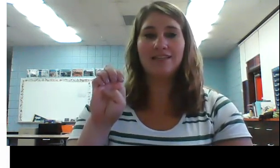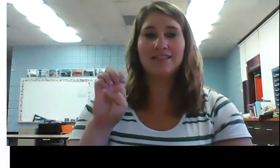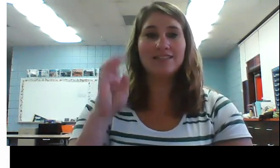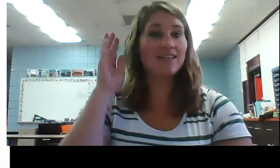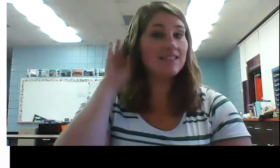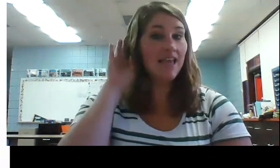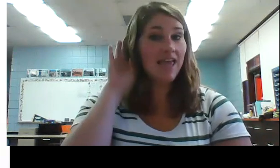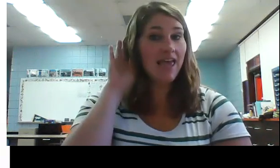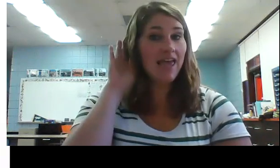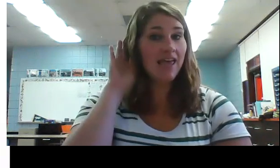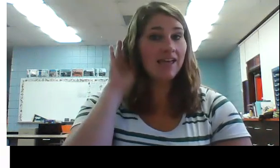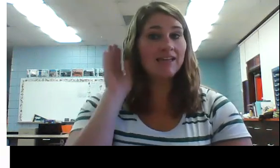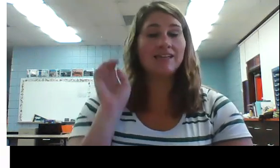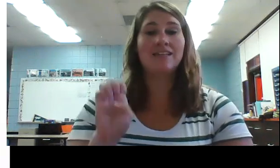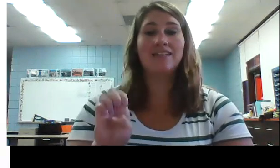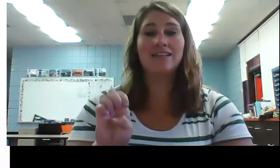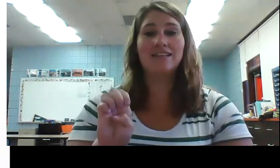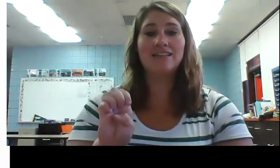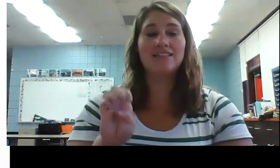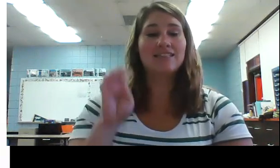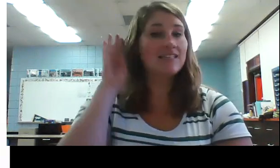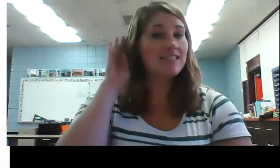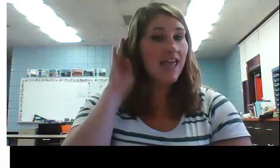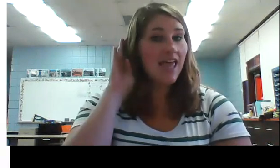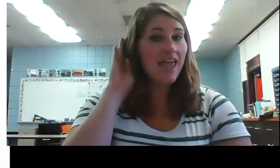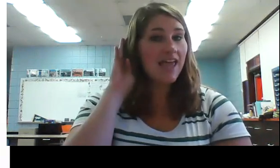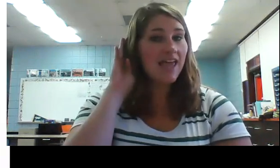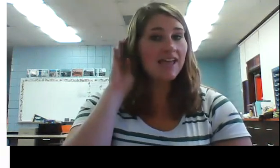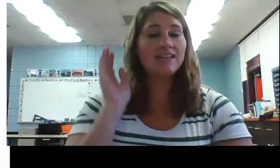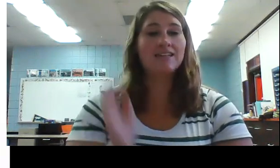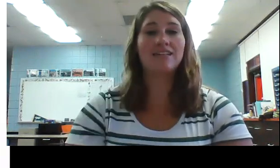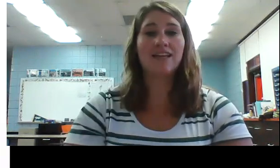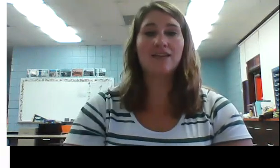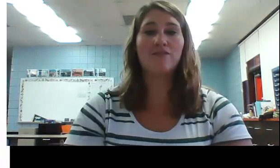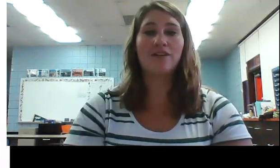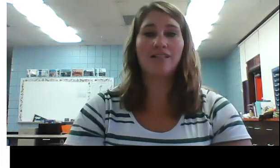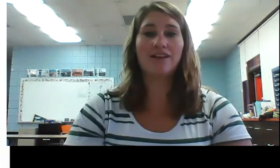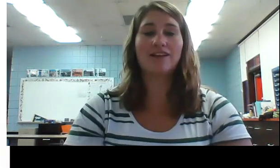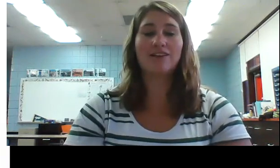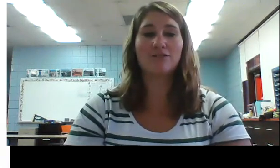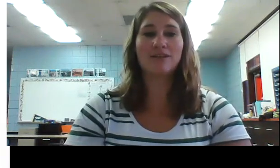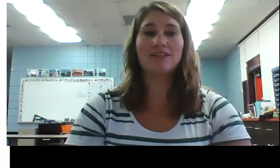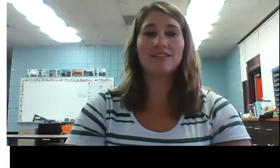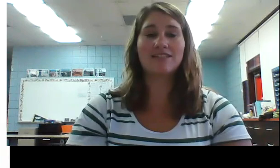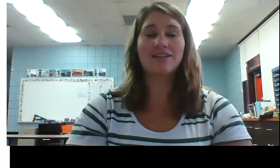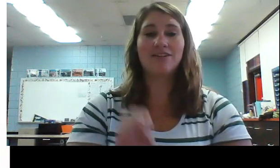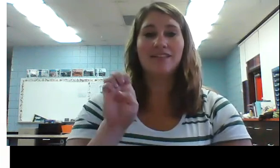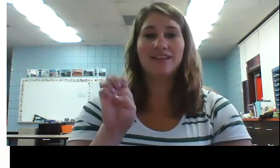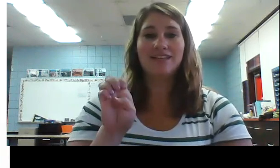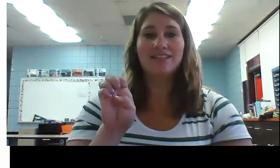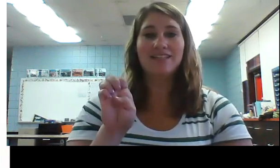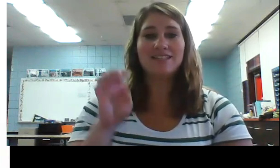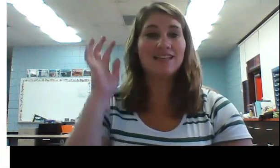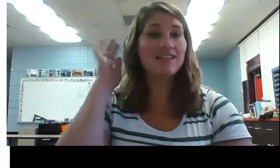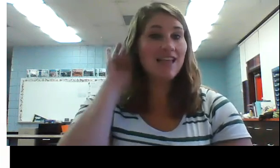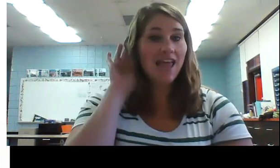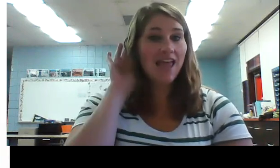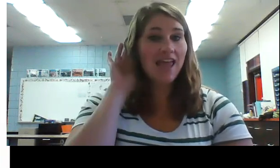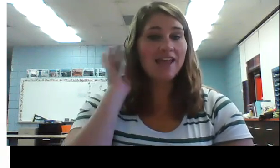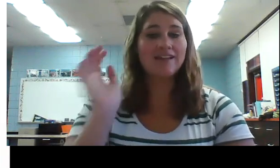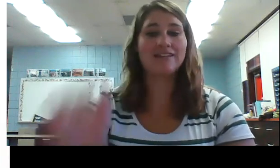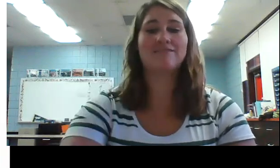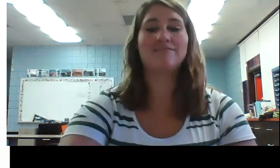the E says, the E says, every letter makes a sound. The E